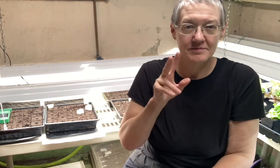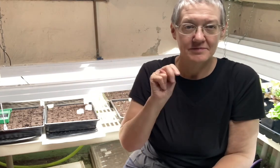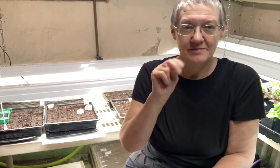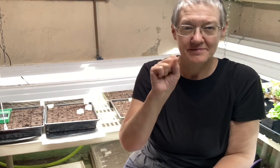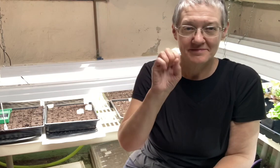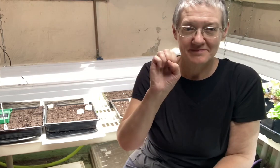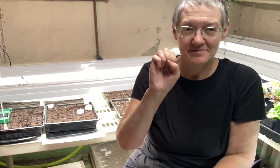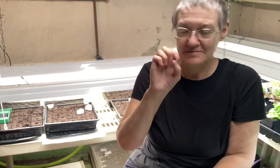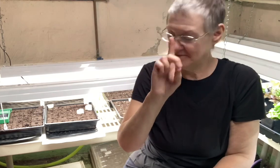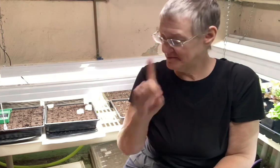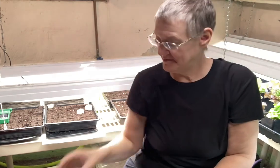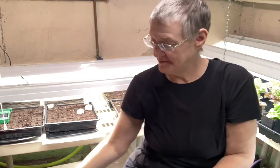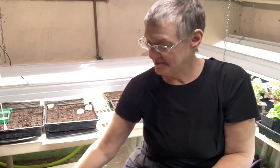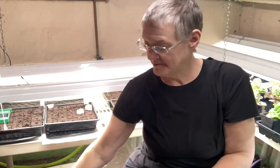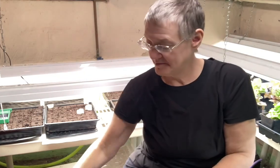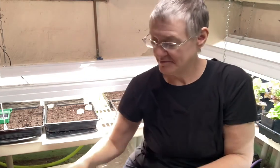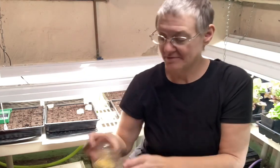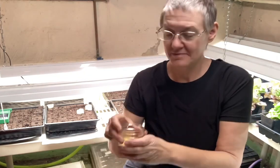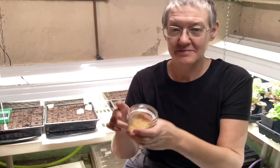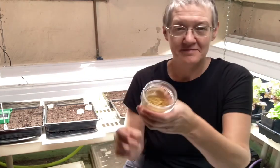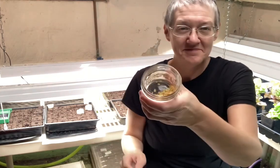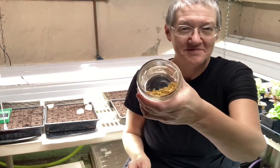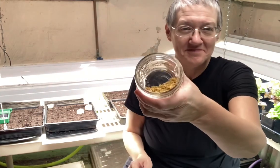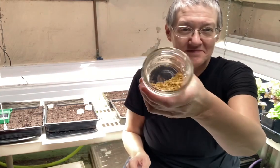my own saved seed.